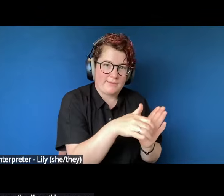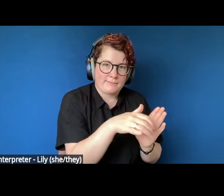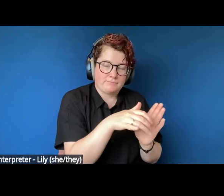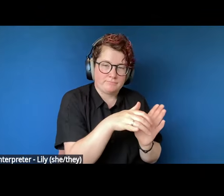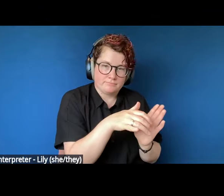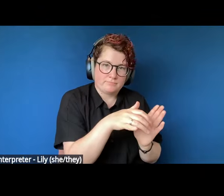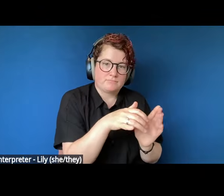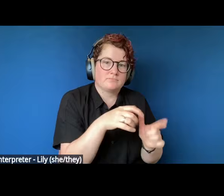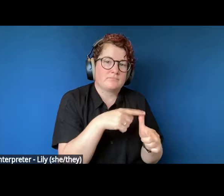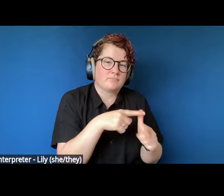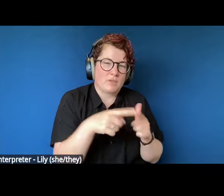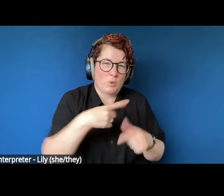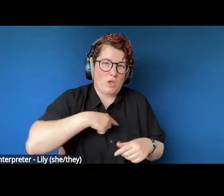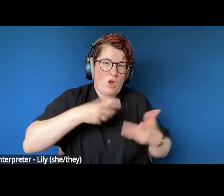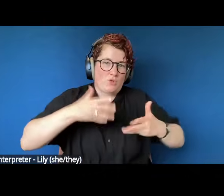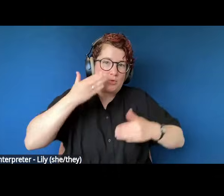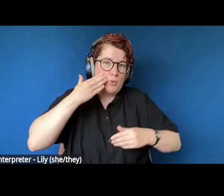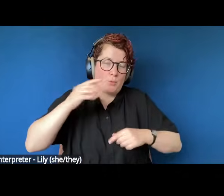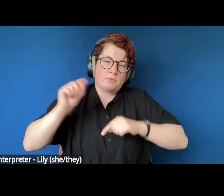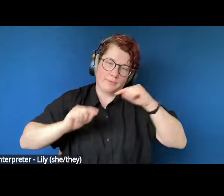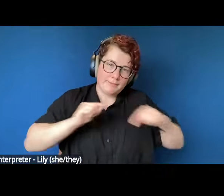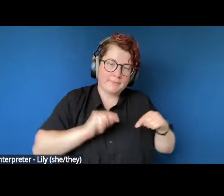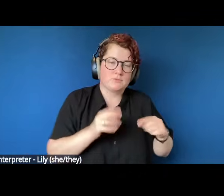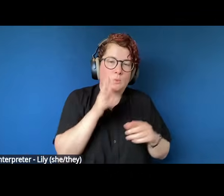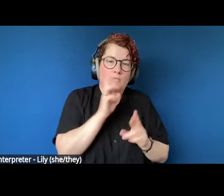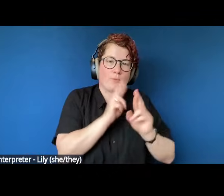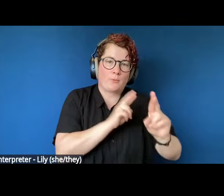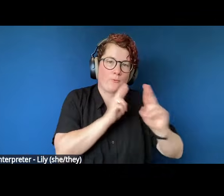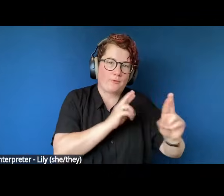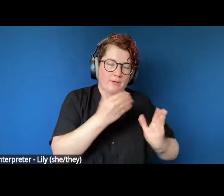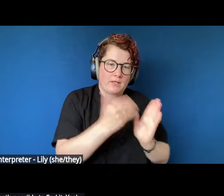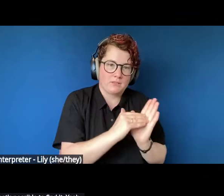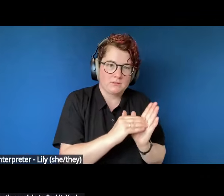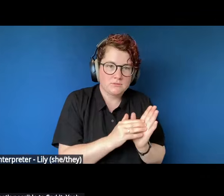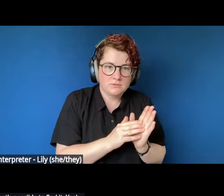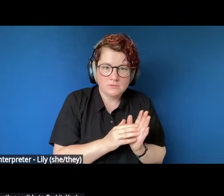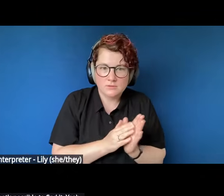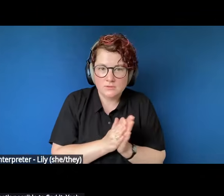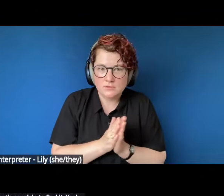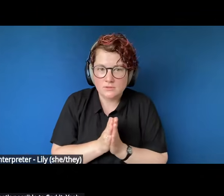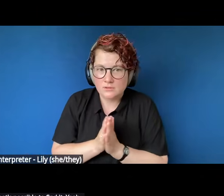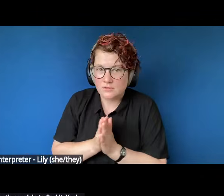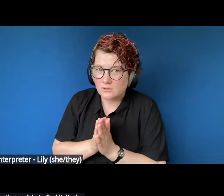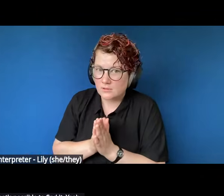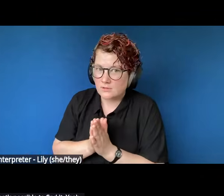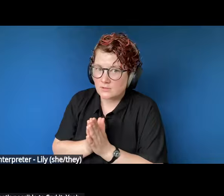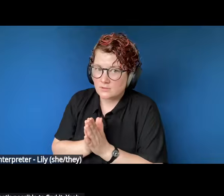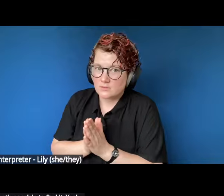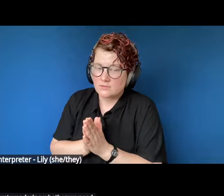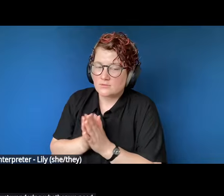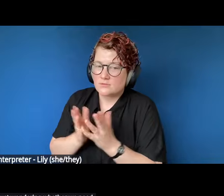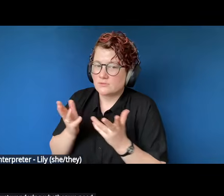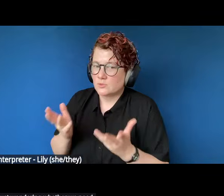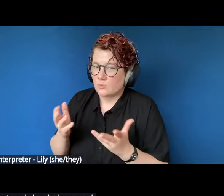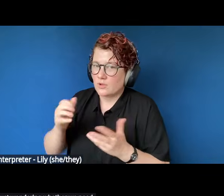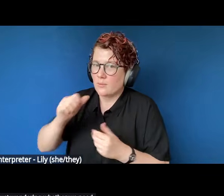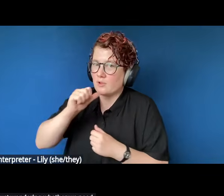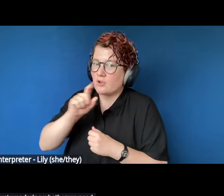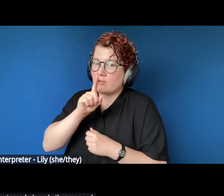we've asked staff if that's possible to find it. Yeah, no, it's a good question. So trustee Bio was just wondering whether we need to move a motion to